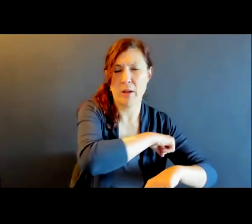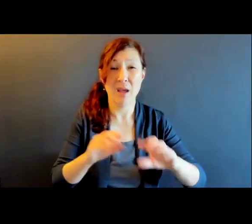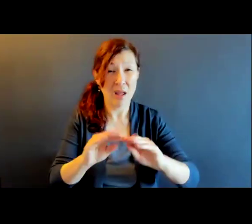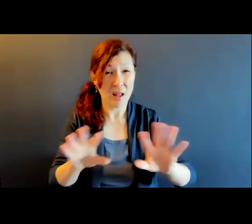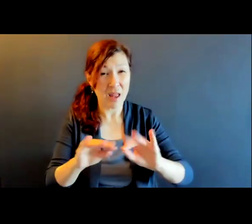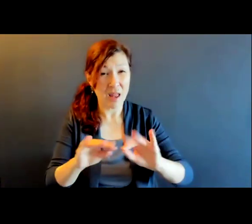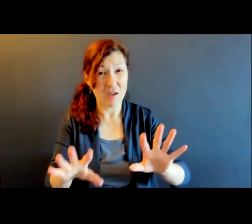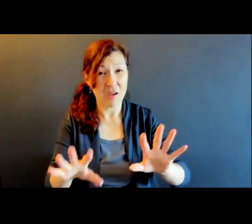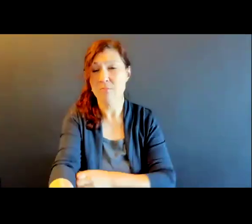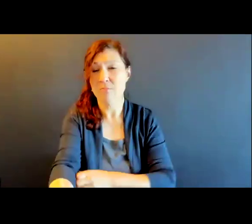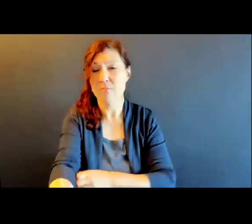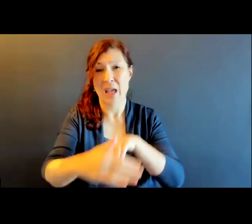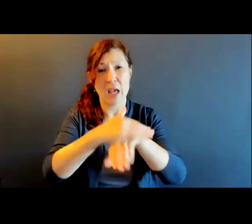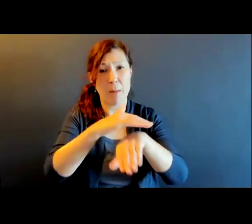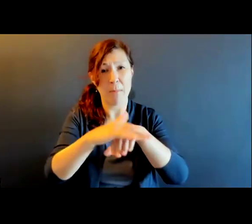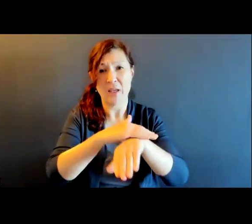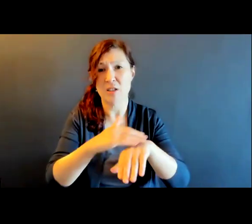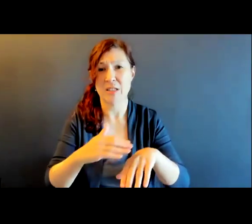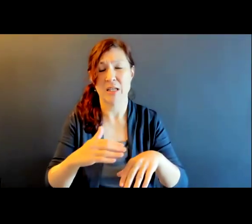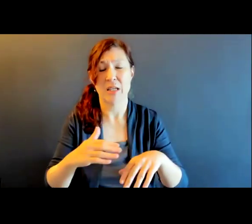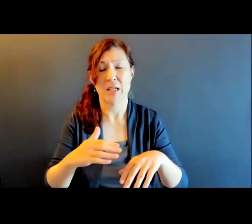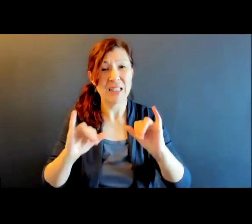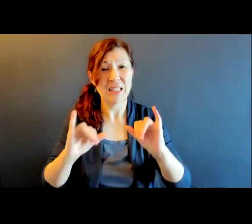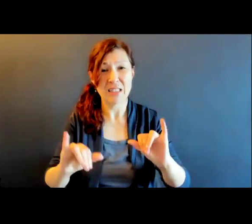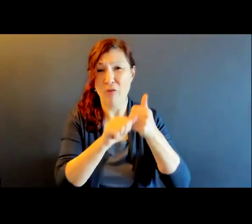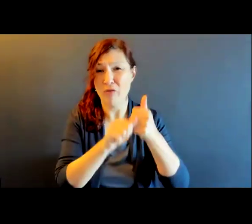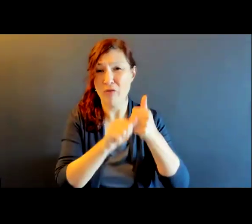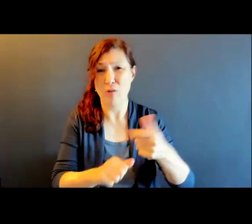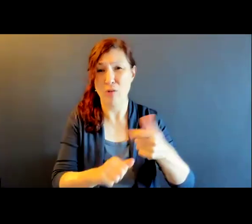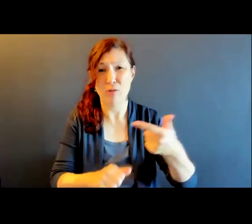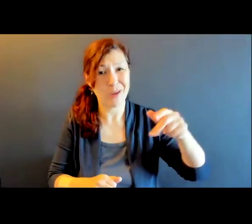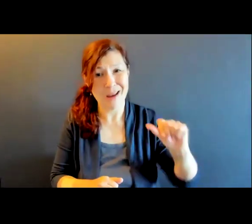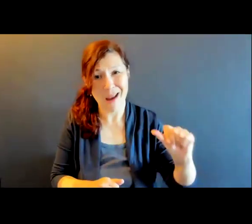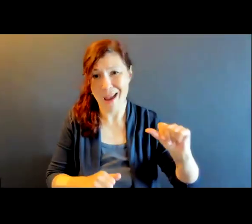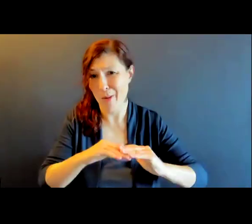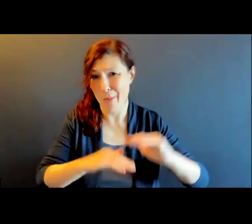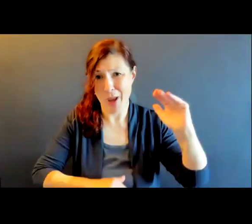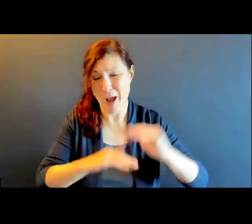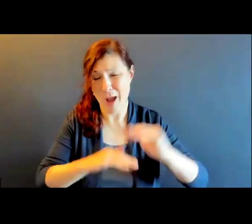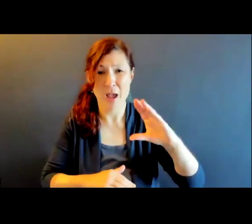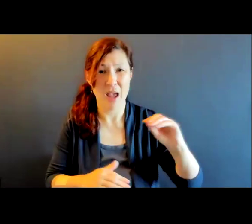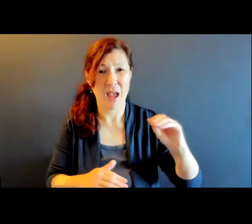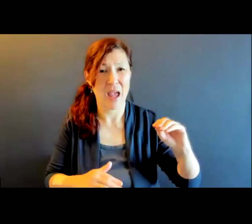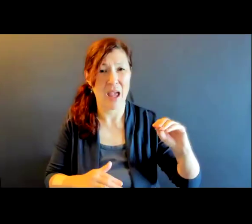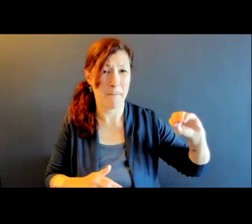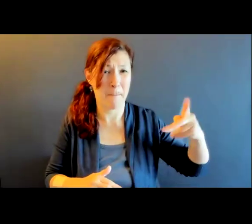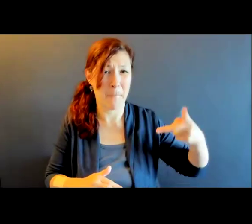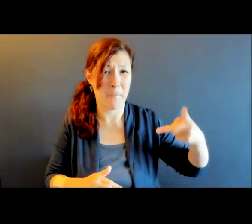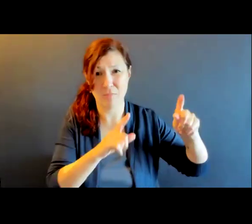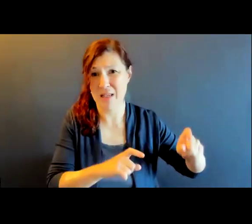fully merit-based, as all students need to have a GPA of B or higher, as well as have a score from the MAP test to be considered.